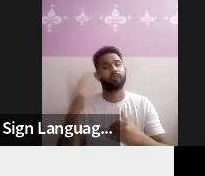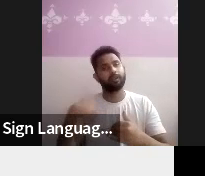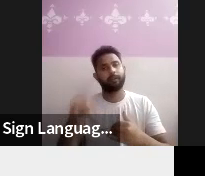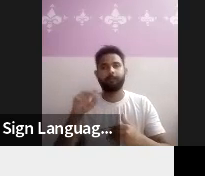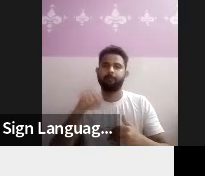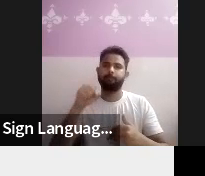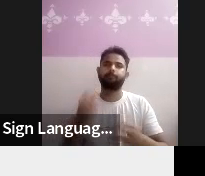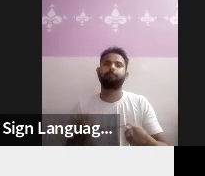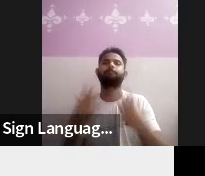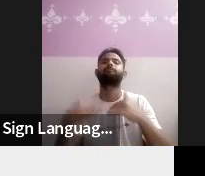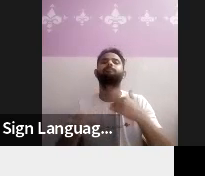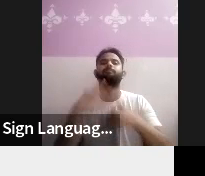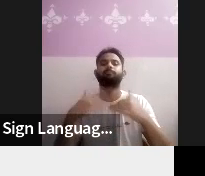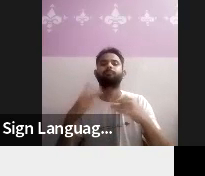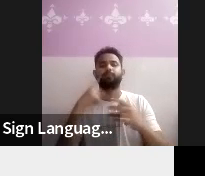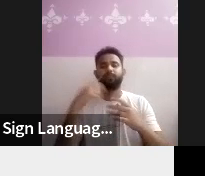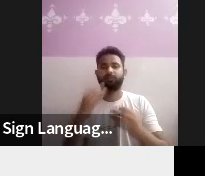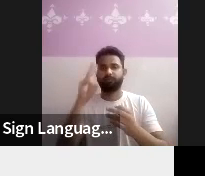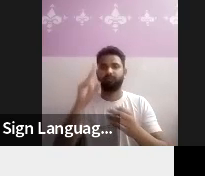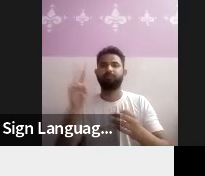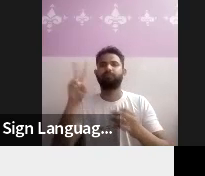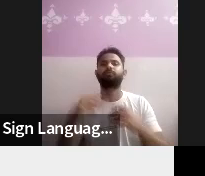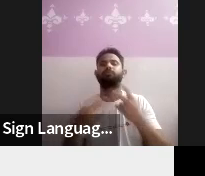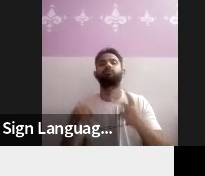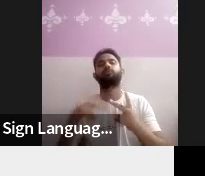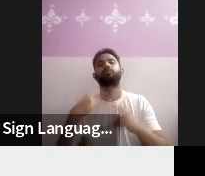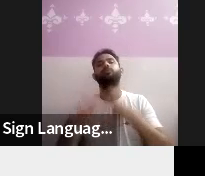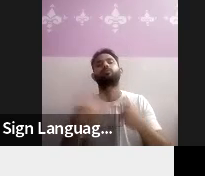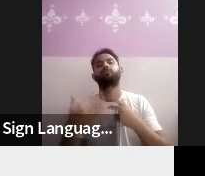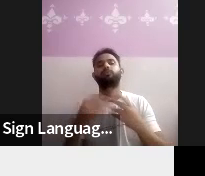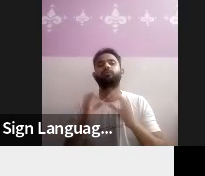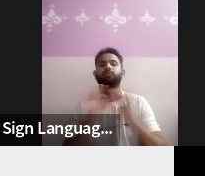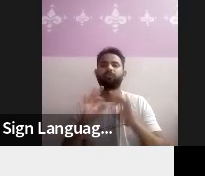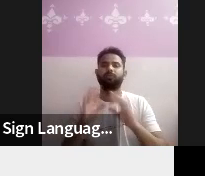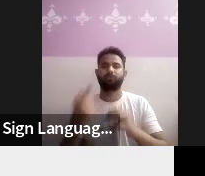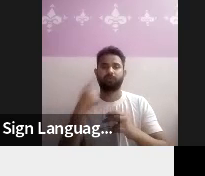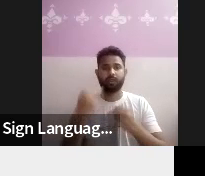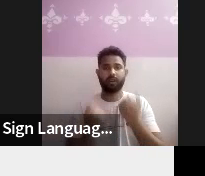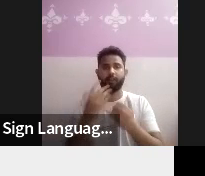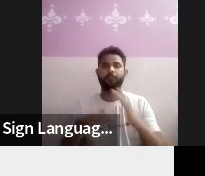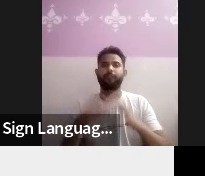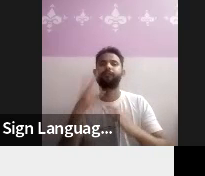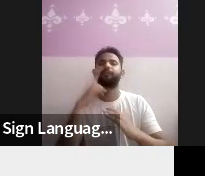better. And you're left with around 12 minutes. Hello, Okay, Peter. let's move on quickly.